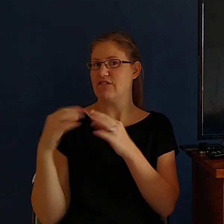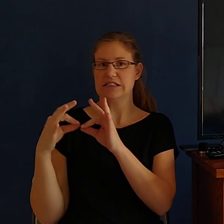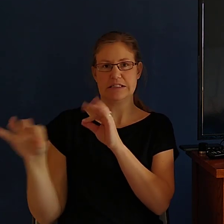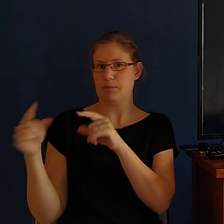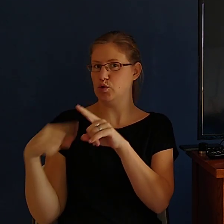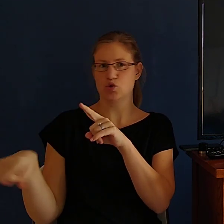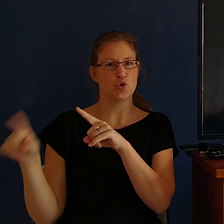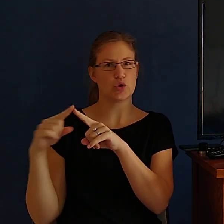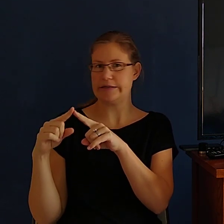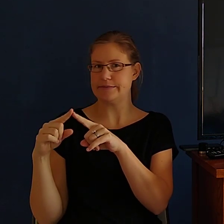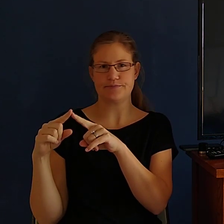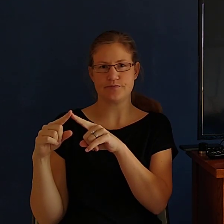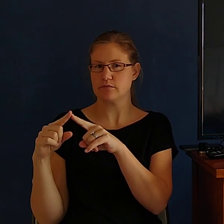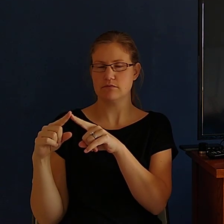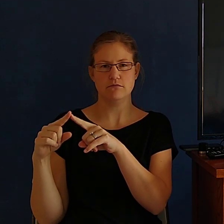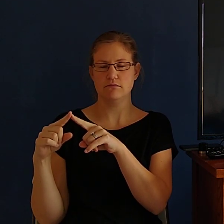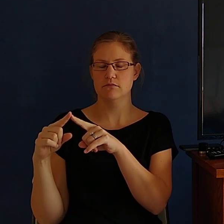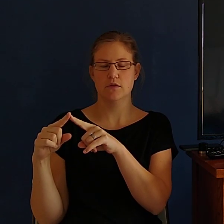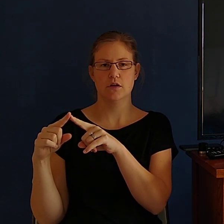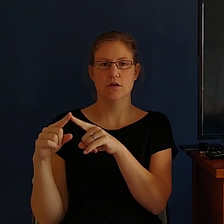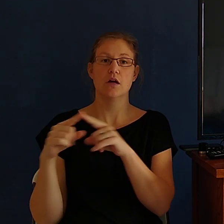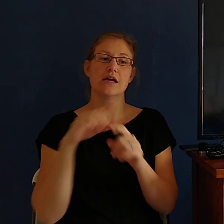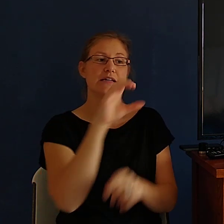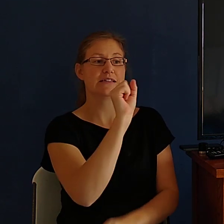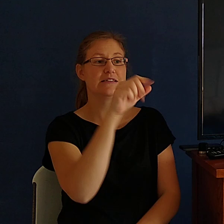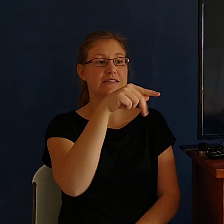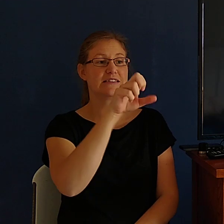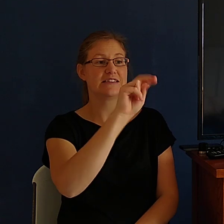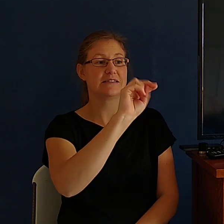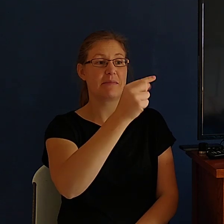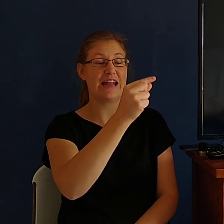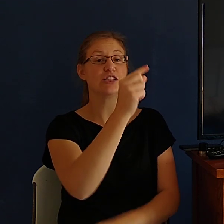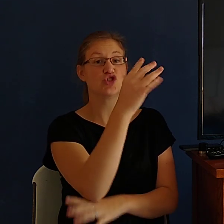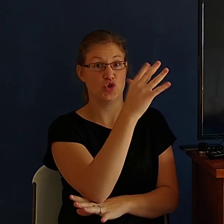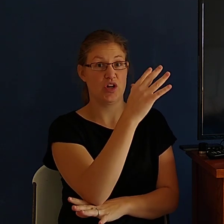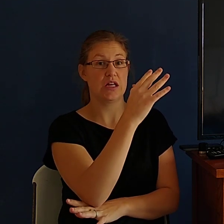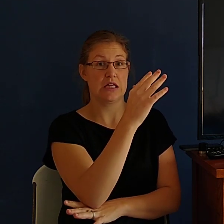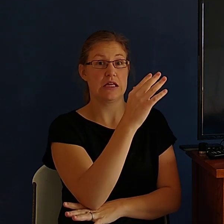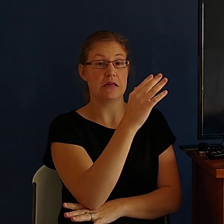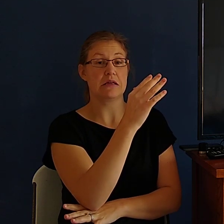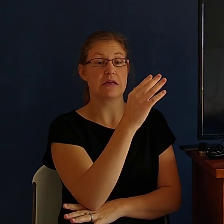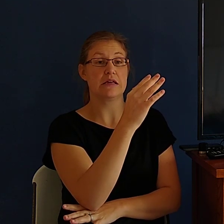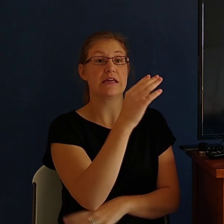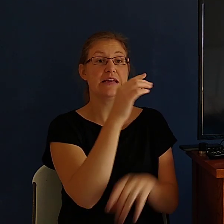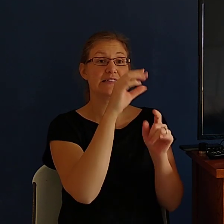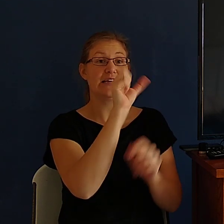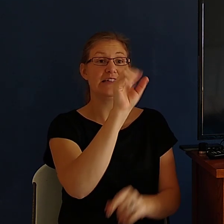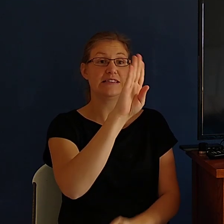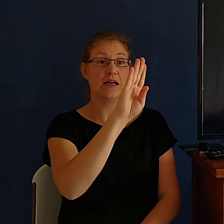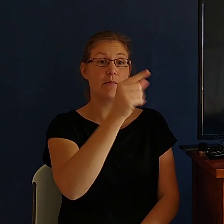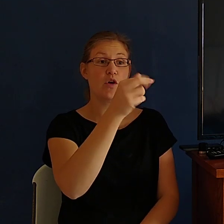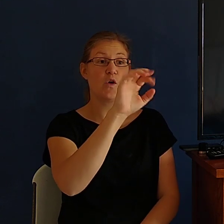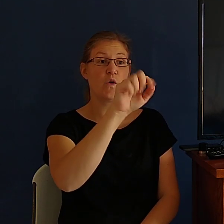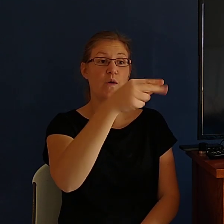circuits in it. And spanning trees is a subgraph of a given graph with